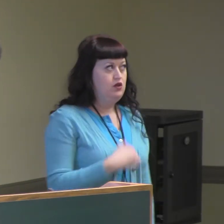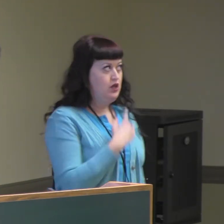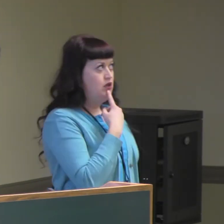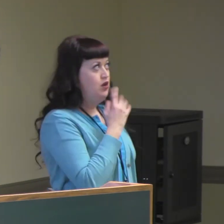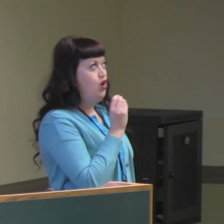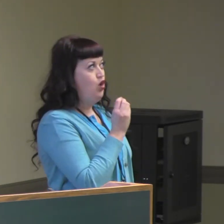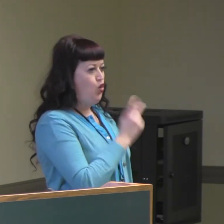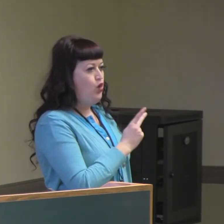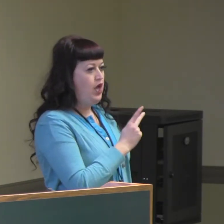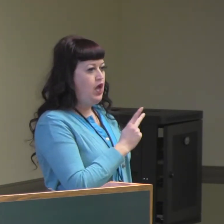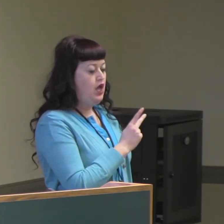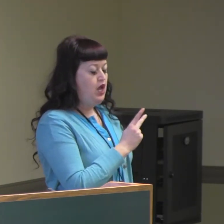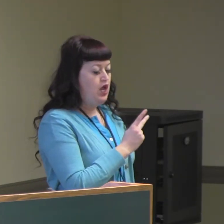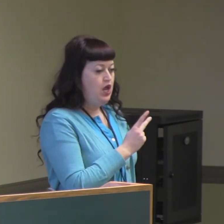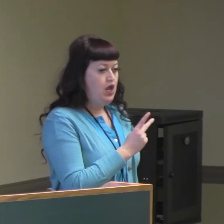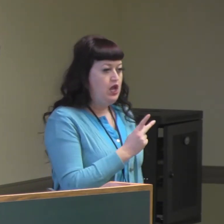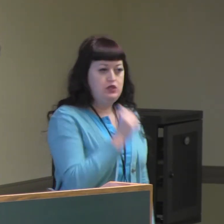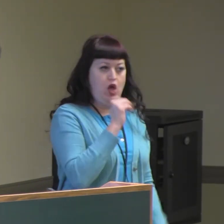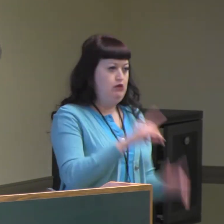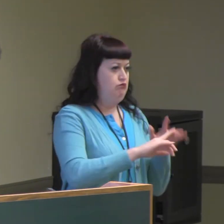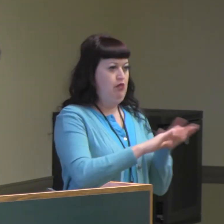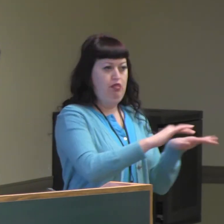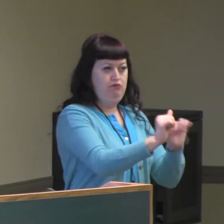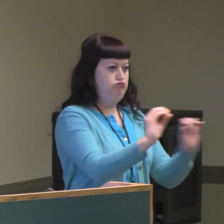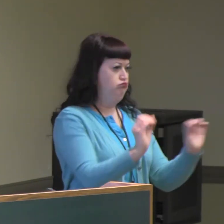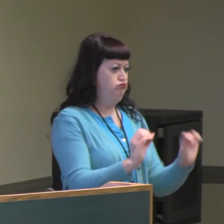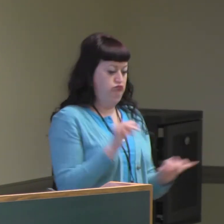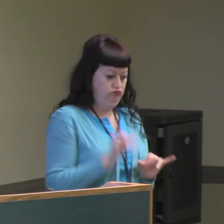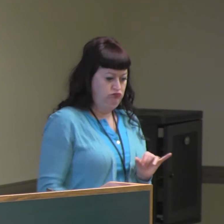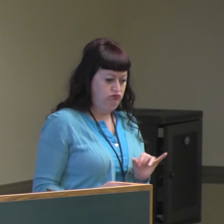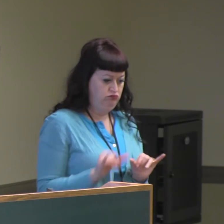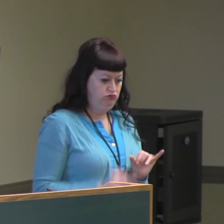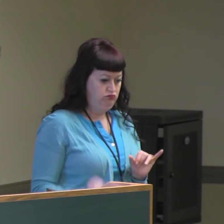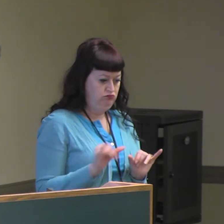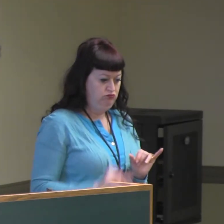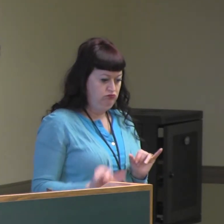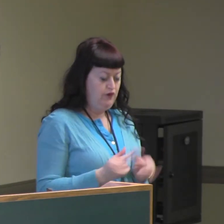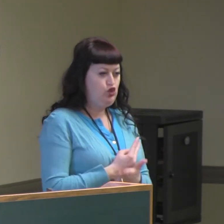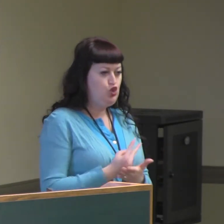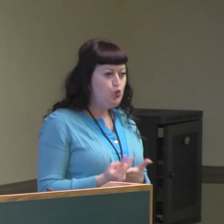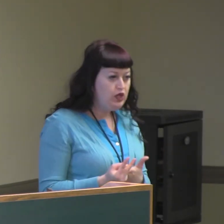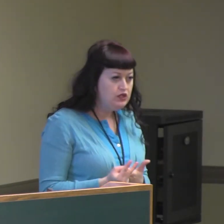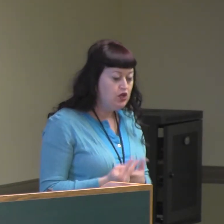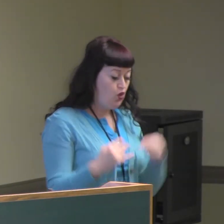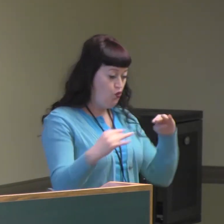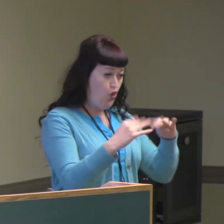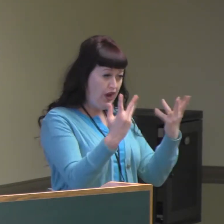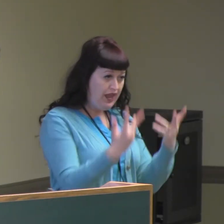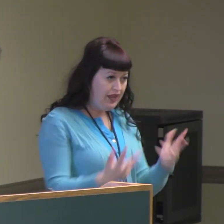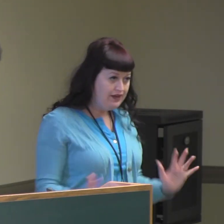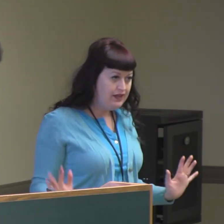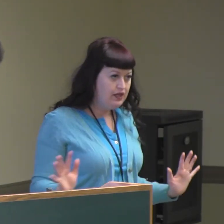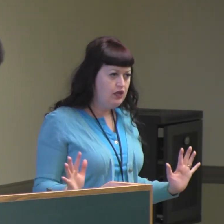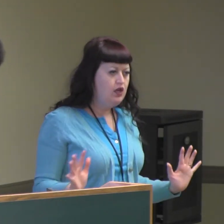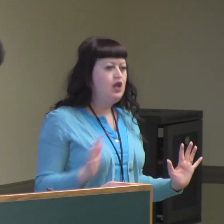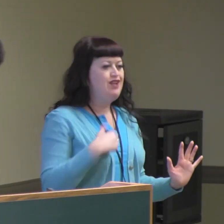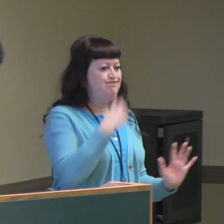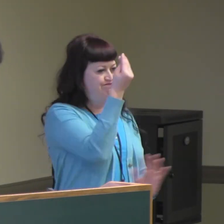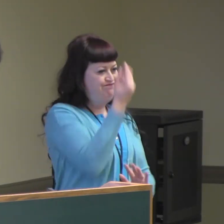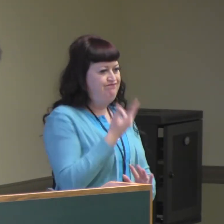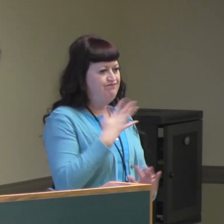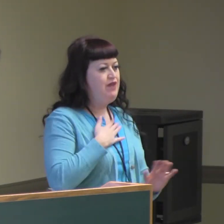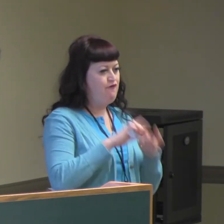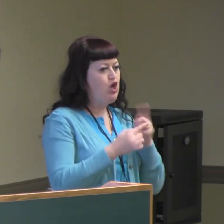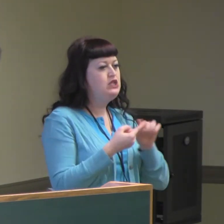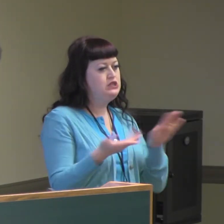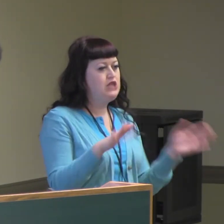replied, okay. So I didn't go anywhere for like 2 weeks. When the war ended, I found out that one of my friends had